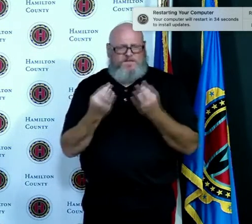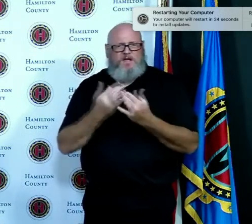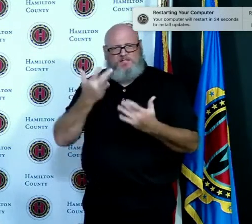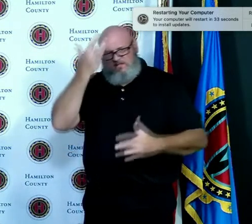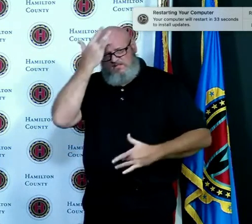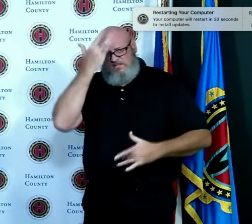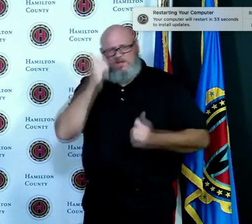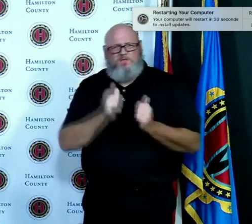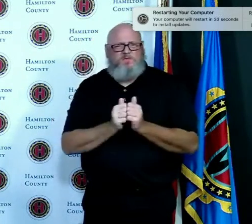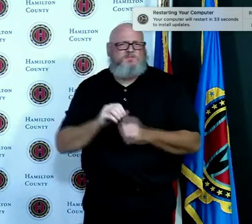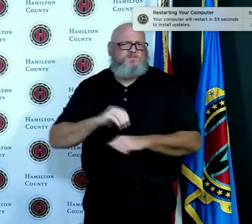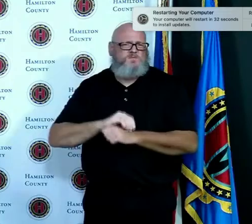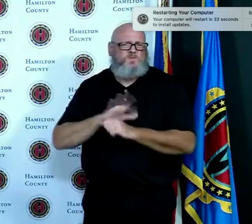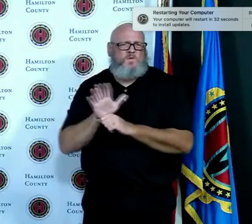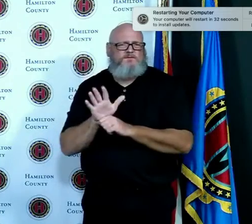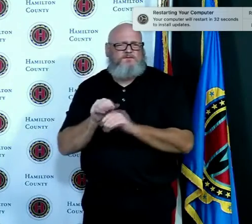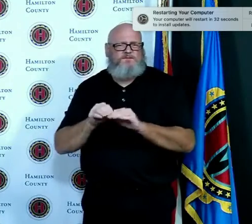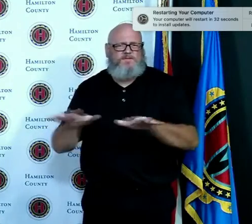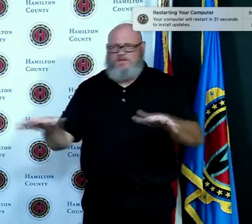Okay.